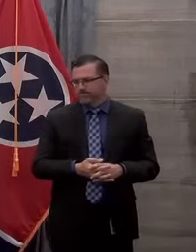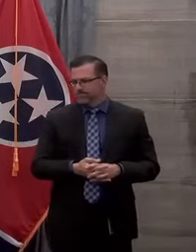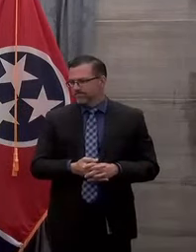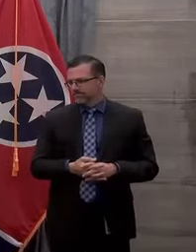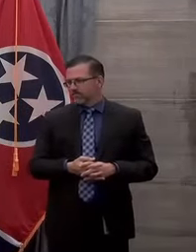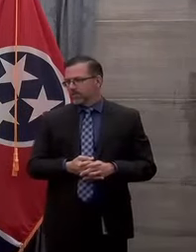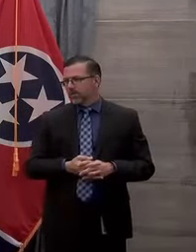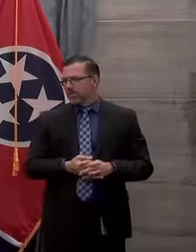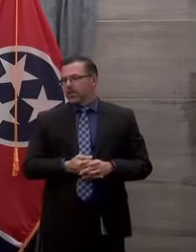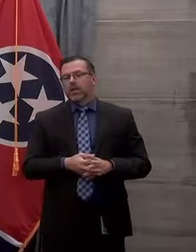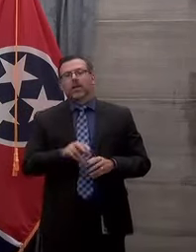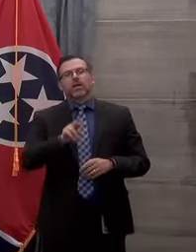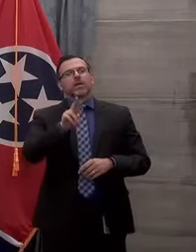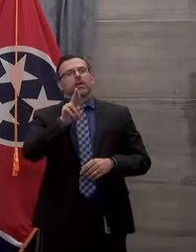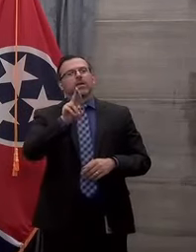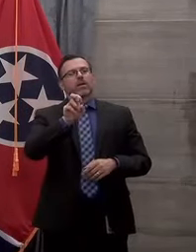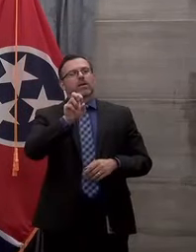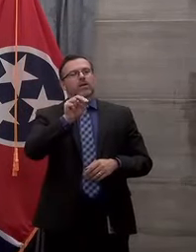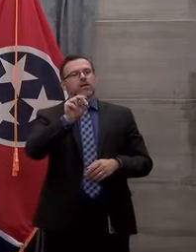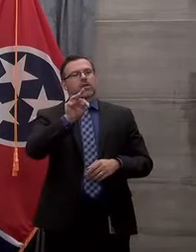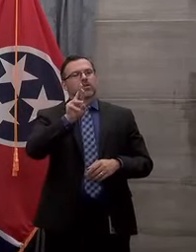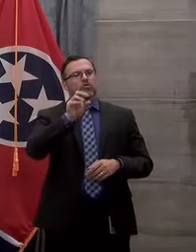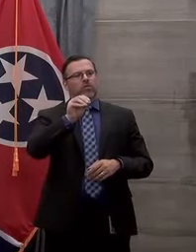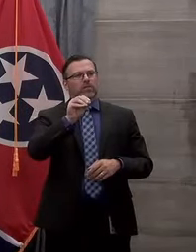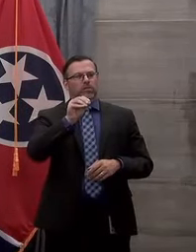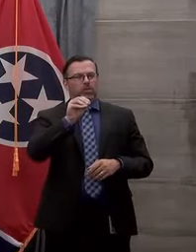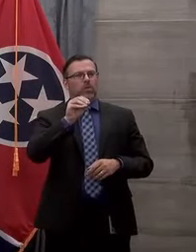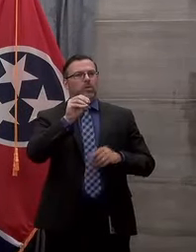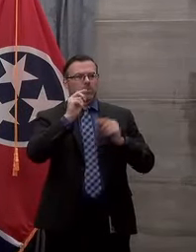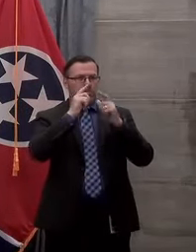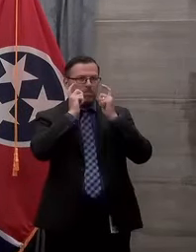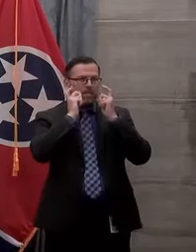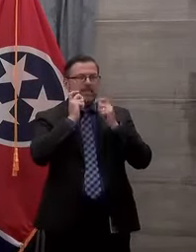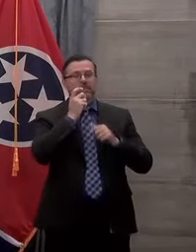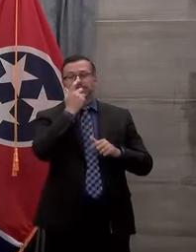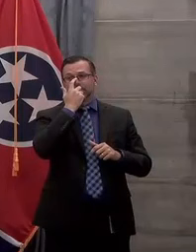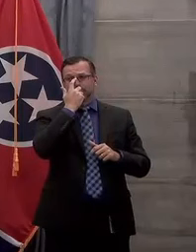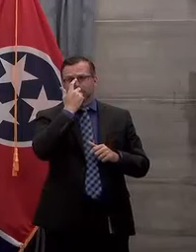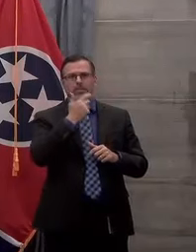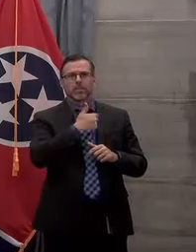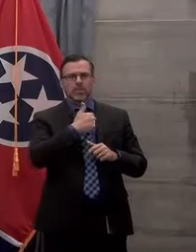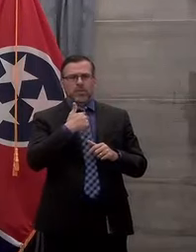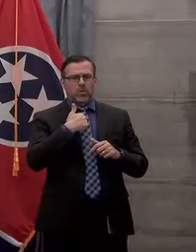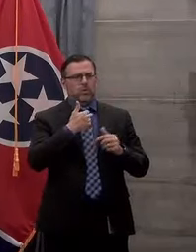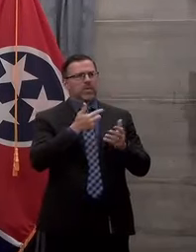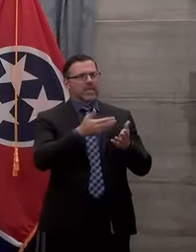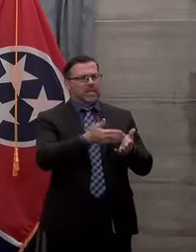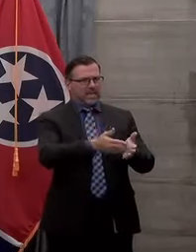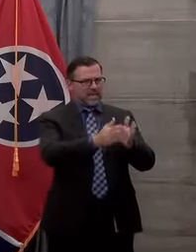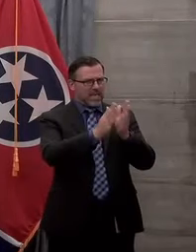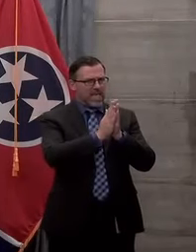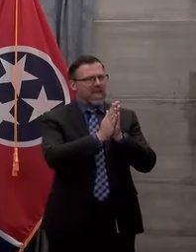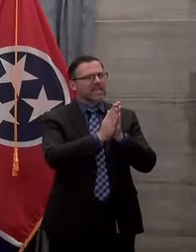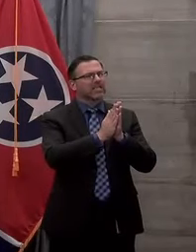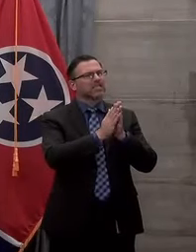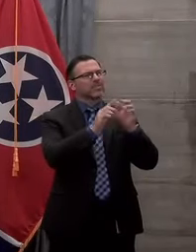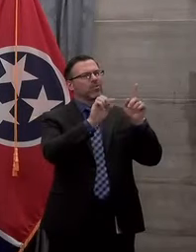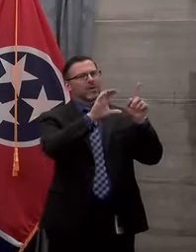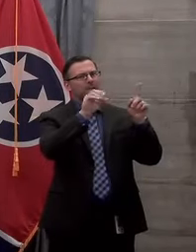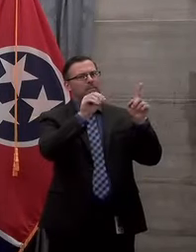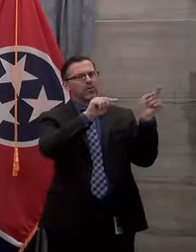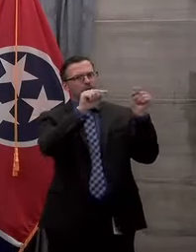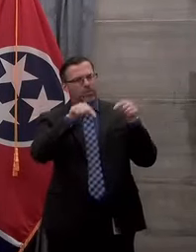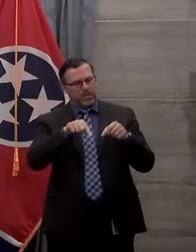Yeah, related to the Renfro mask, we did initially pursue some independent testing, primarily because we